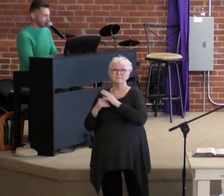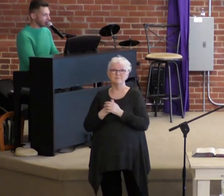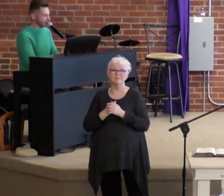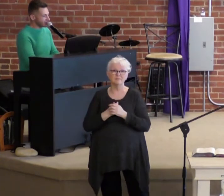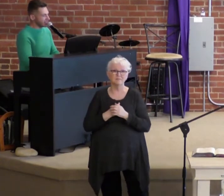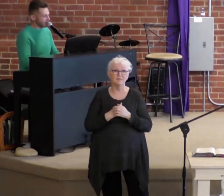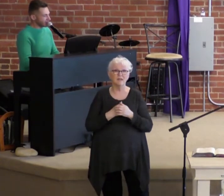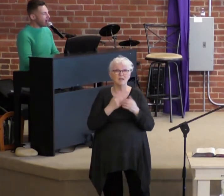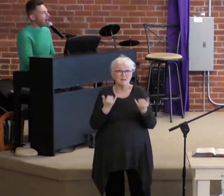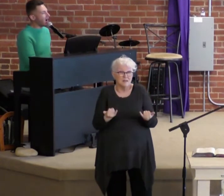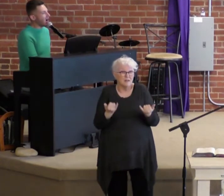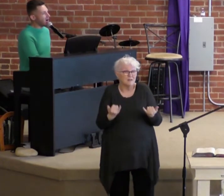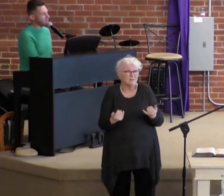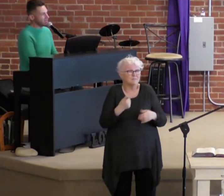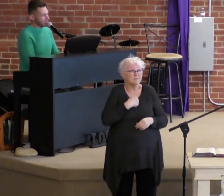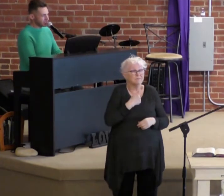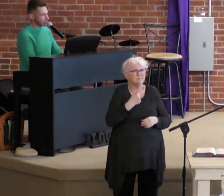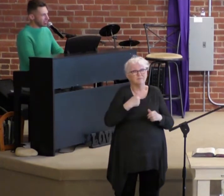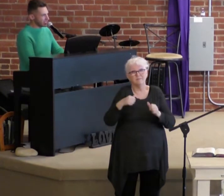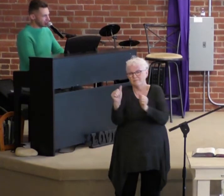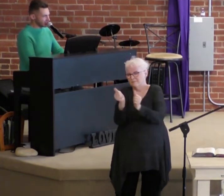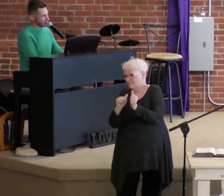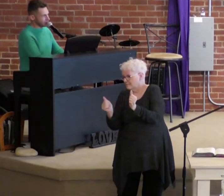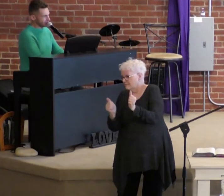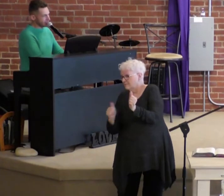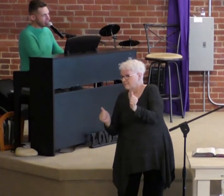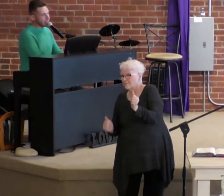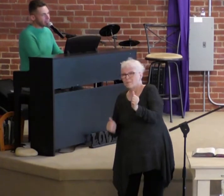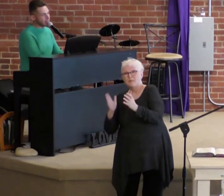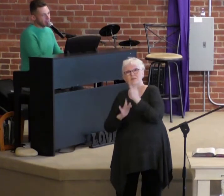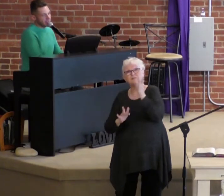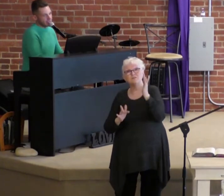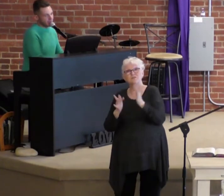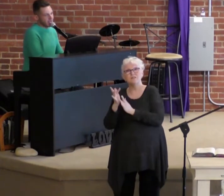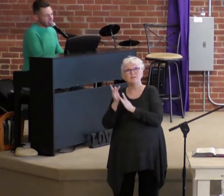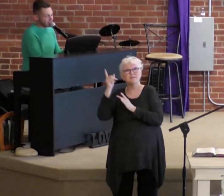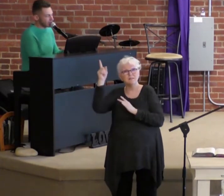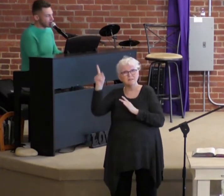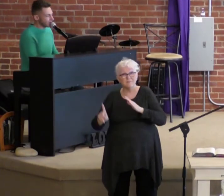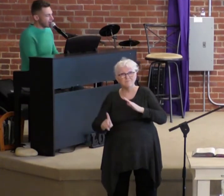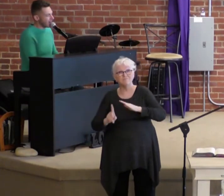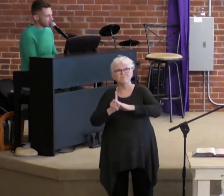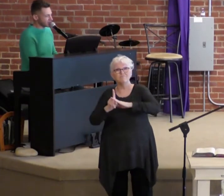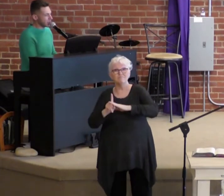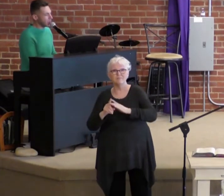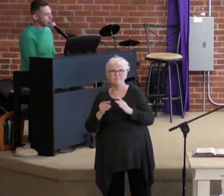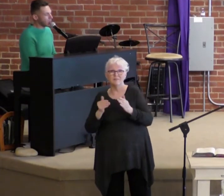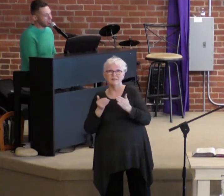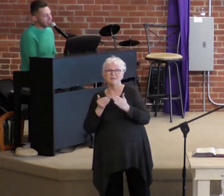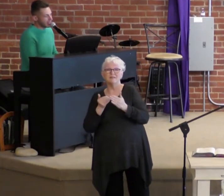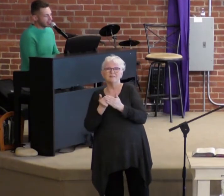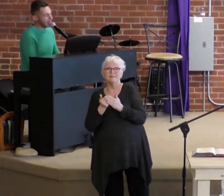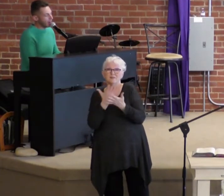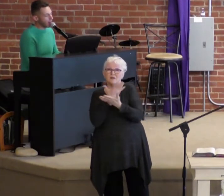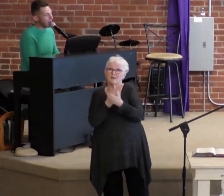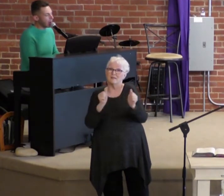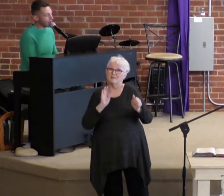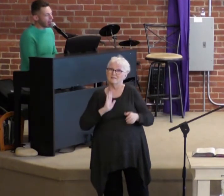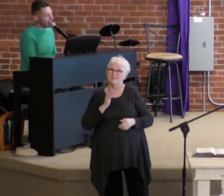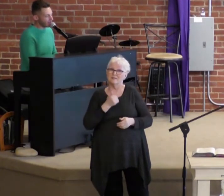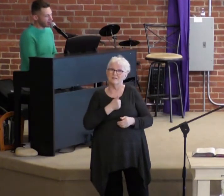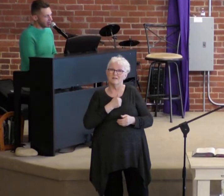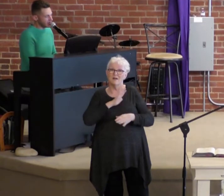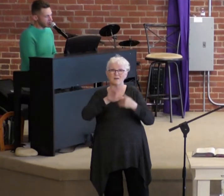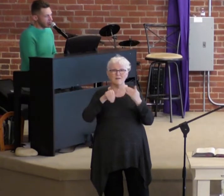When I drifted far, Jesus was near to rescue my soul and calm